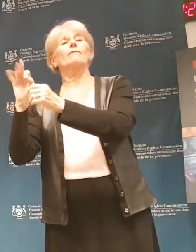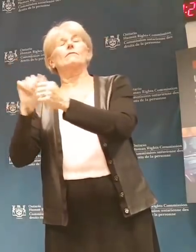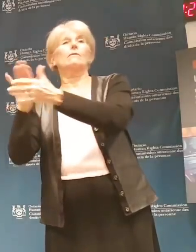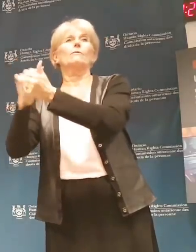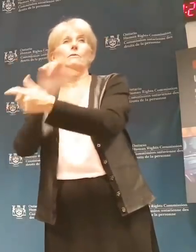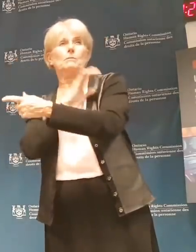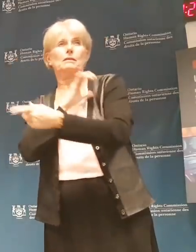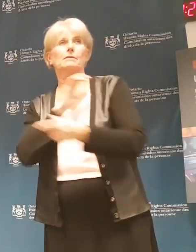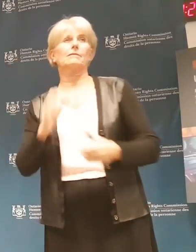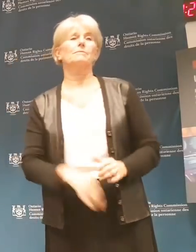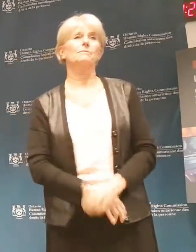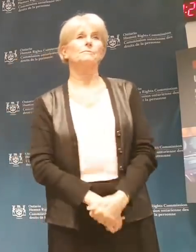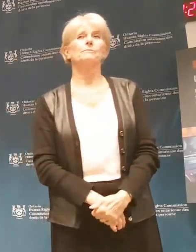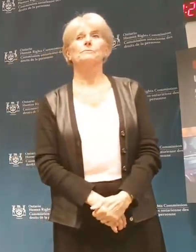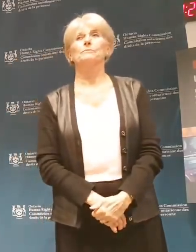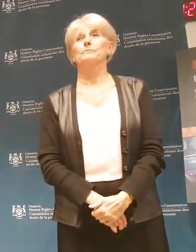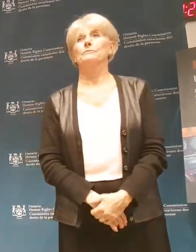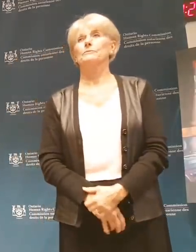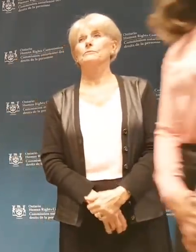Service.